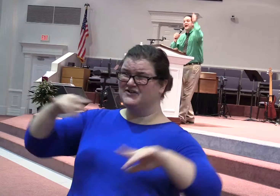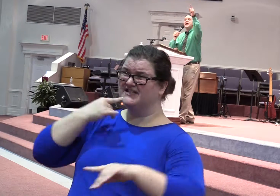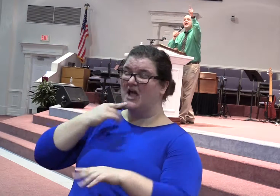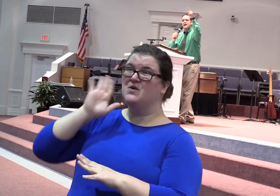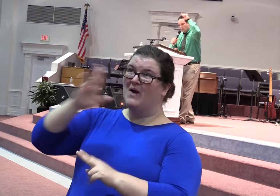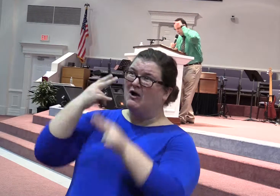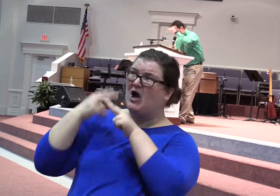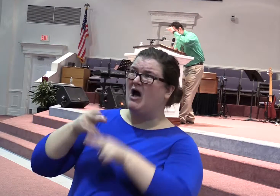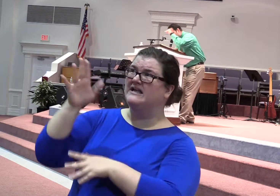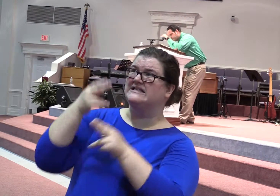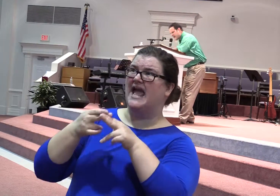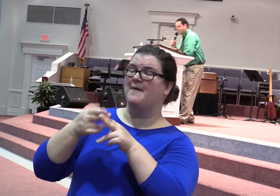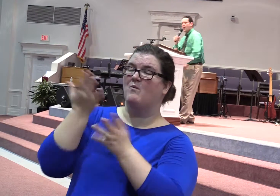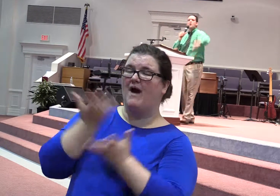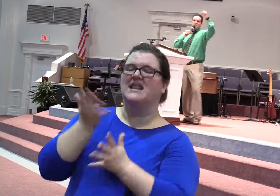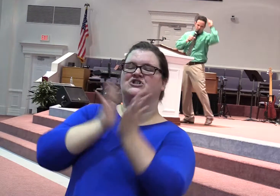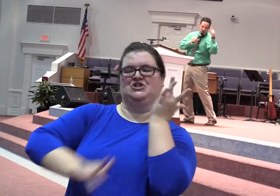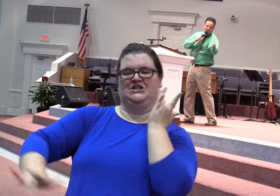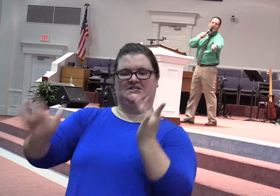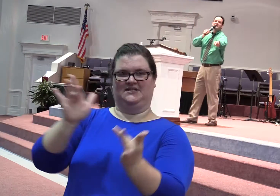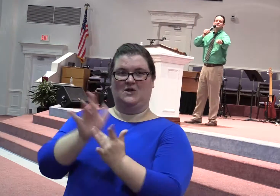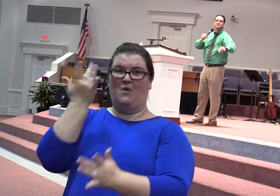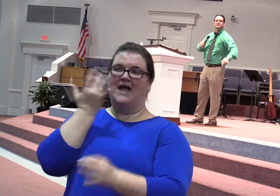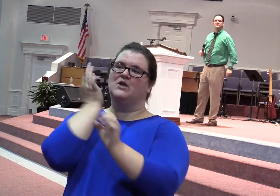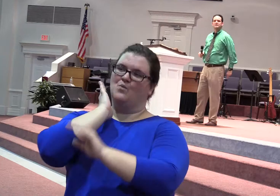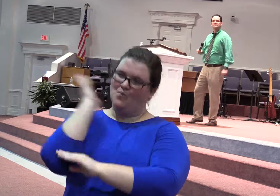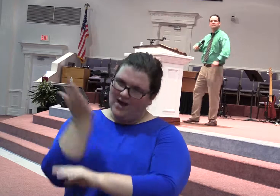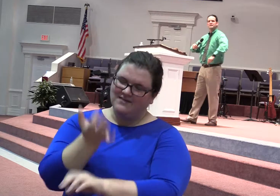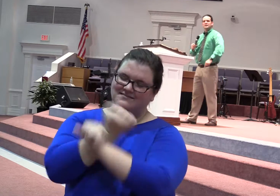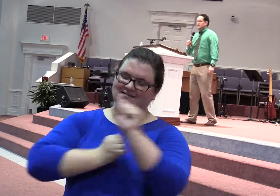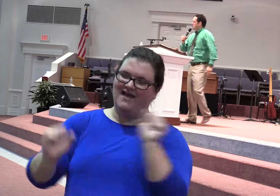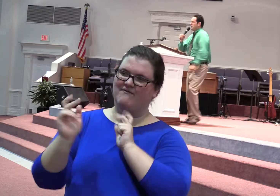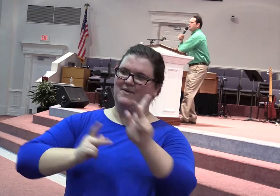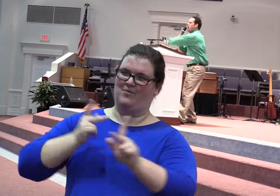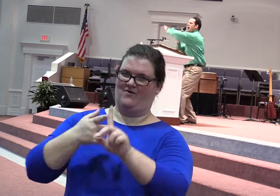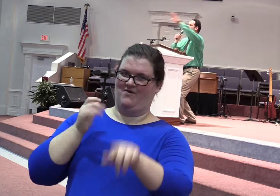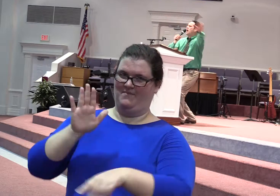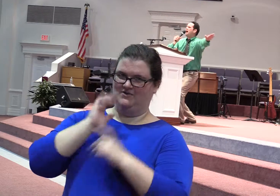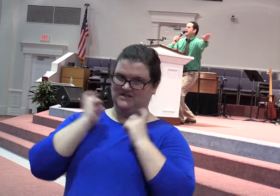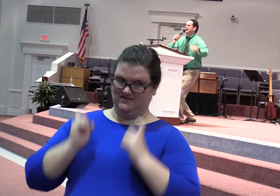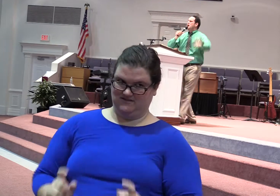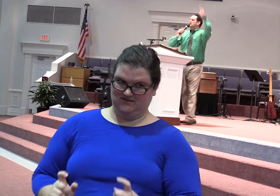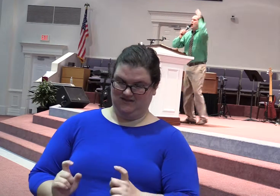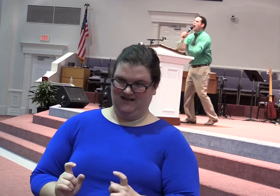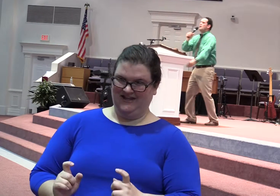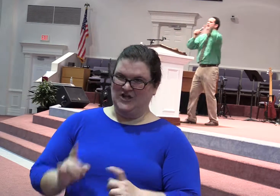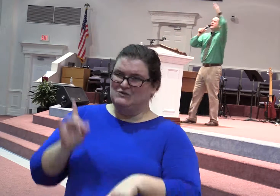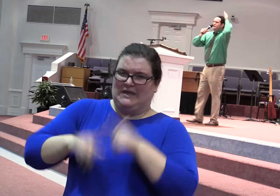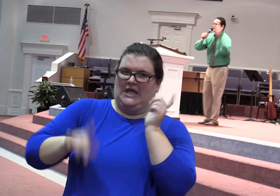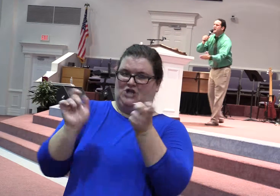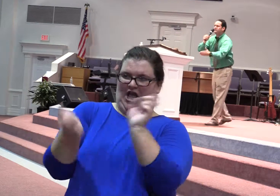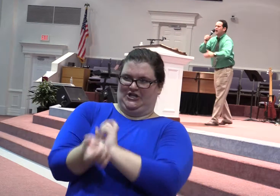For he will save his people from their sins. There's no way around it.